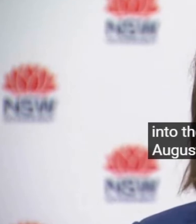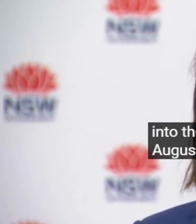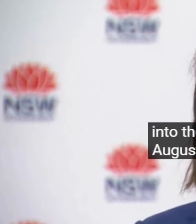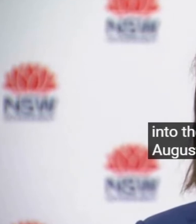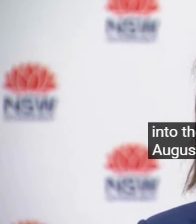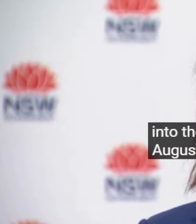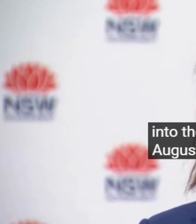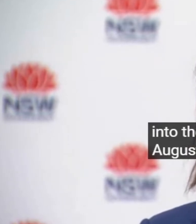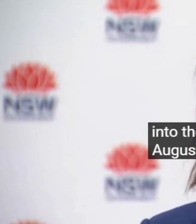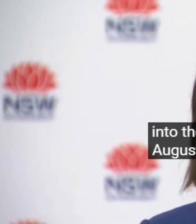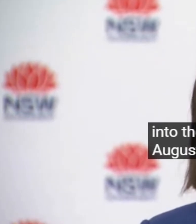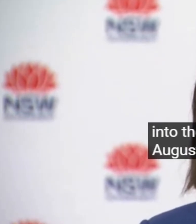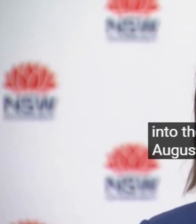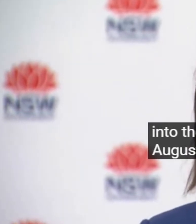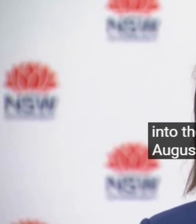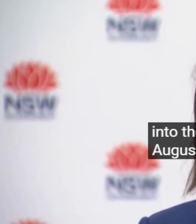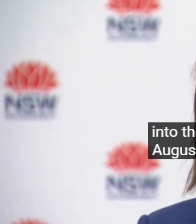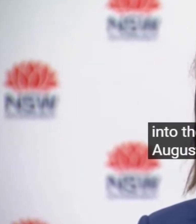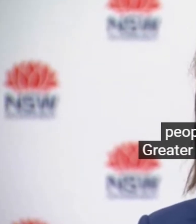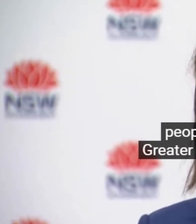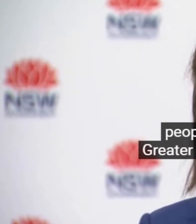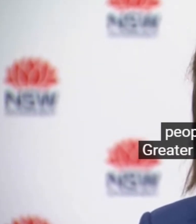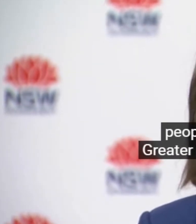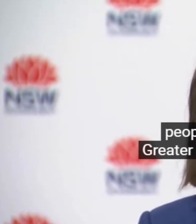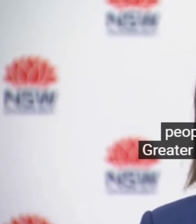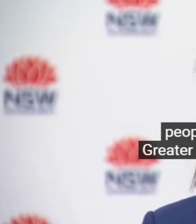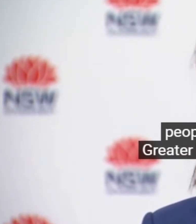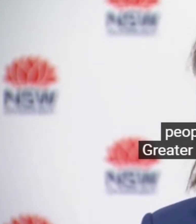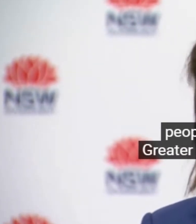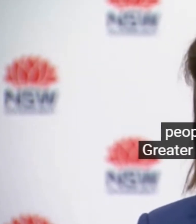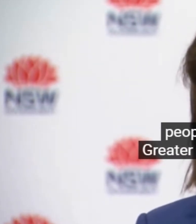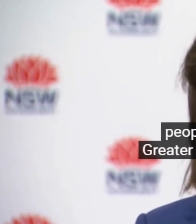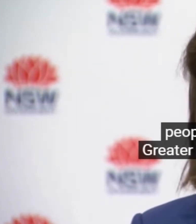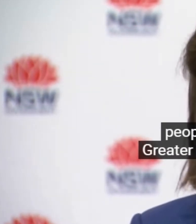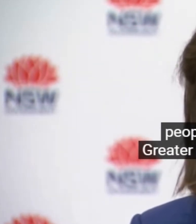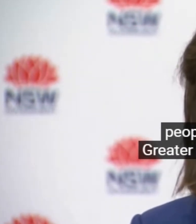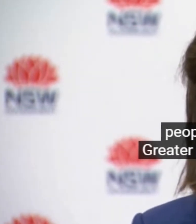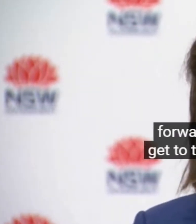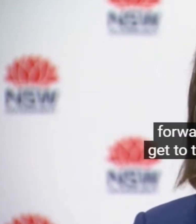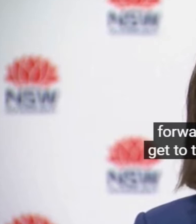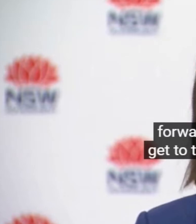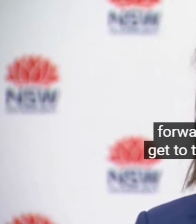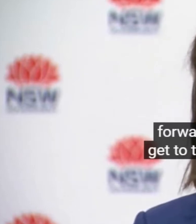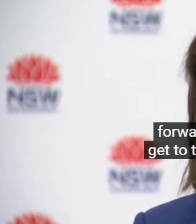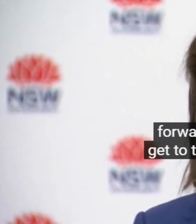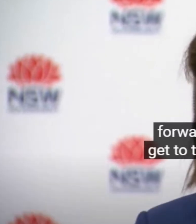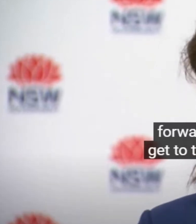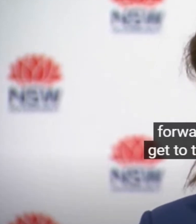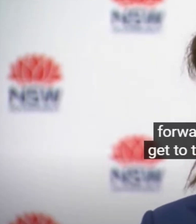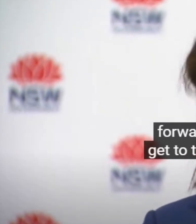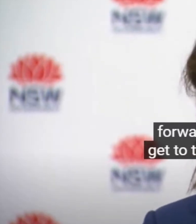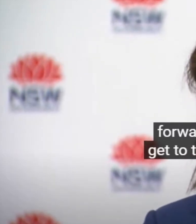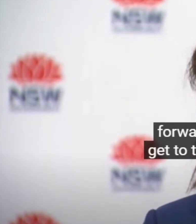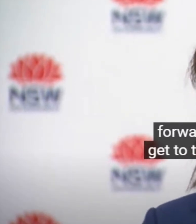get vaccinated in one day alone in New South Wales. Now, at that rate, we're vaccinating about 500,000 people per week, but we want to do more. We want to